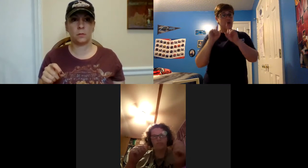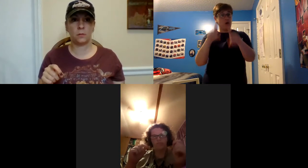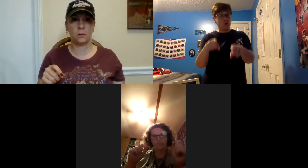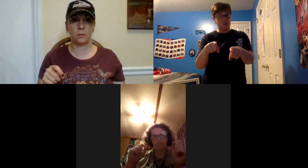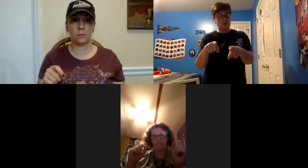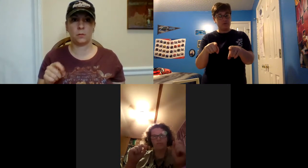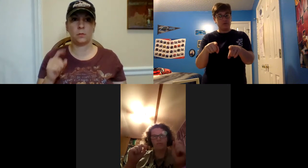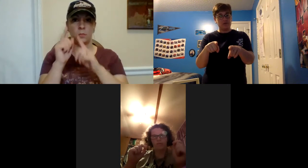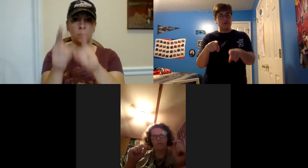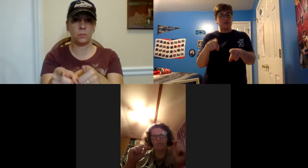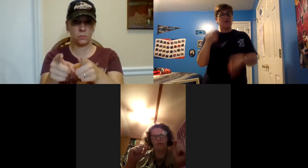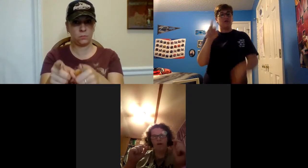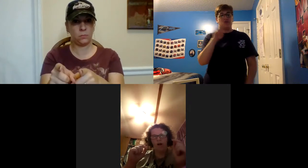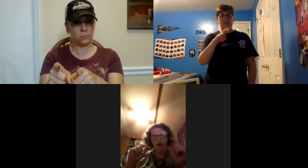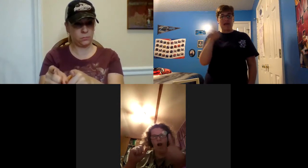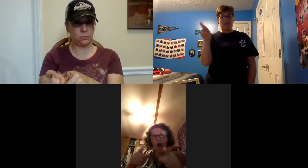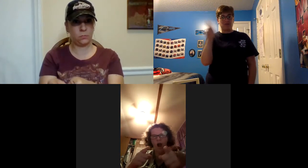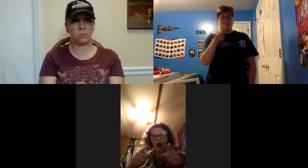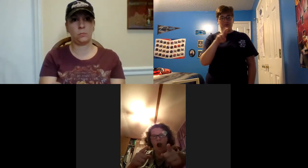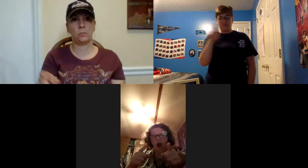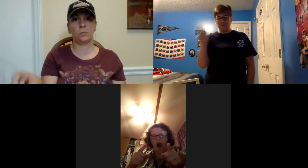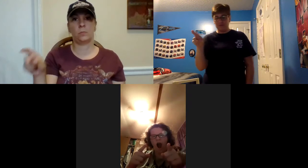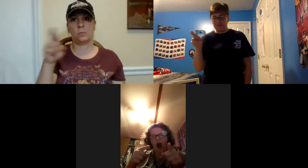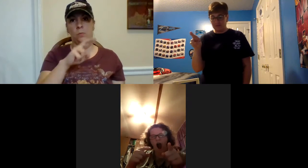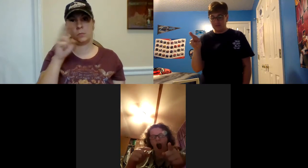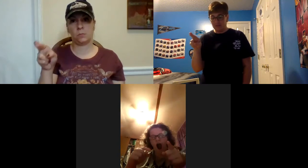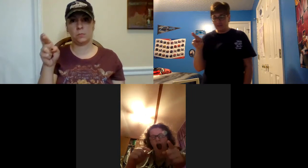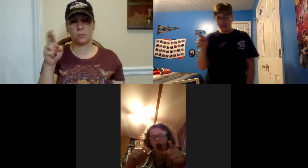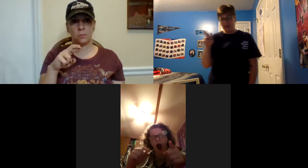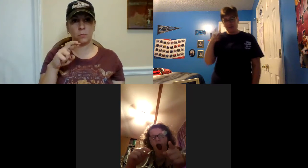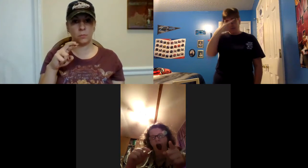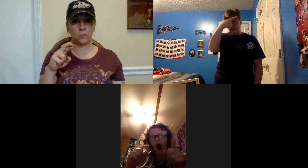to go to the bathroom